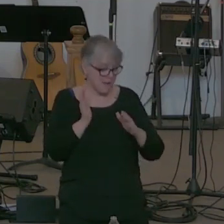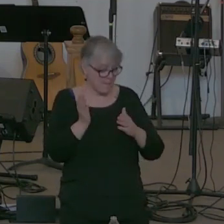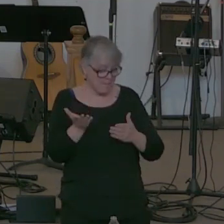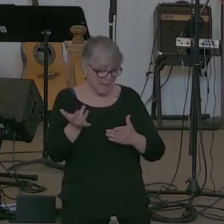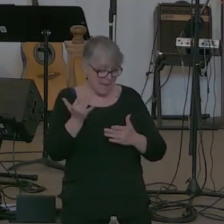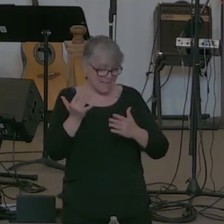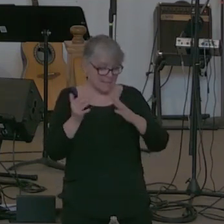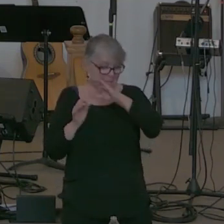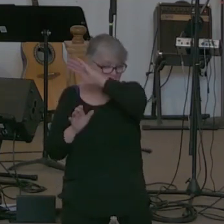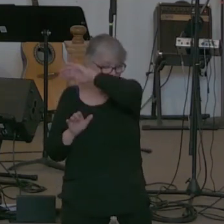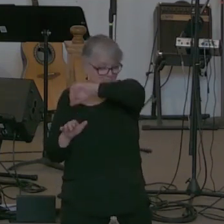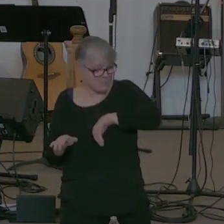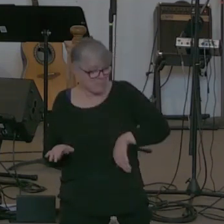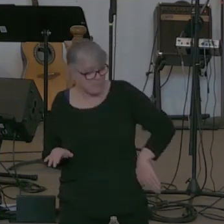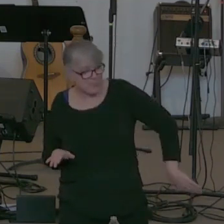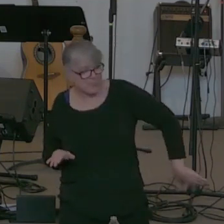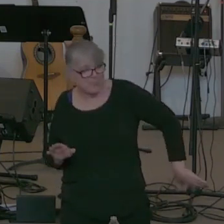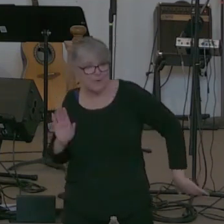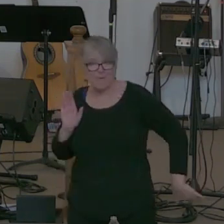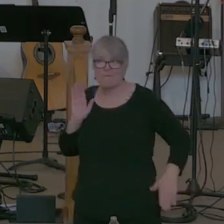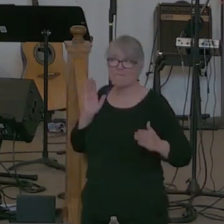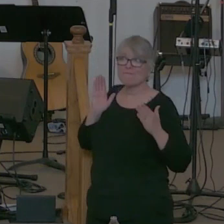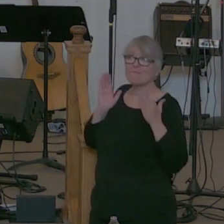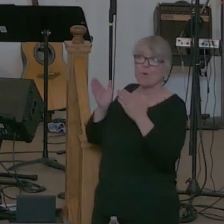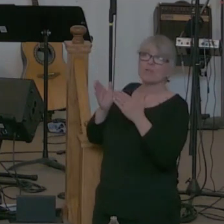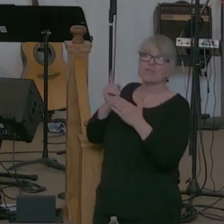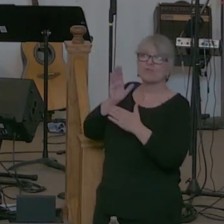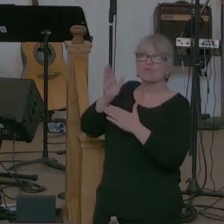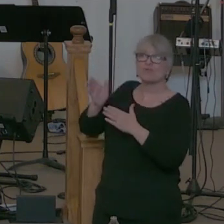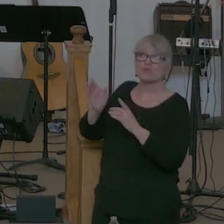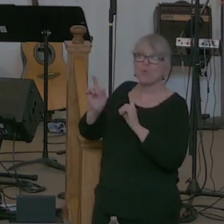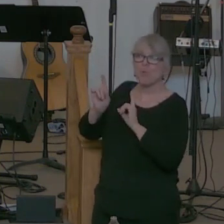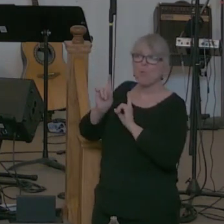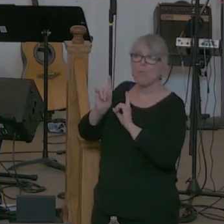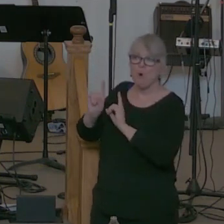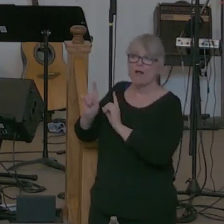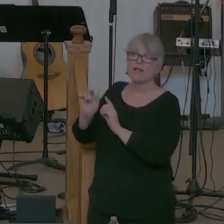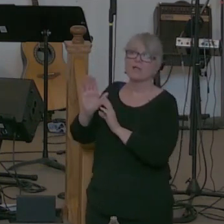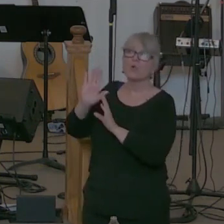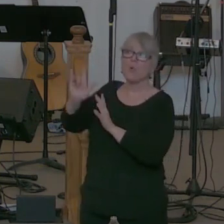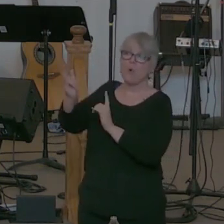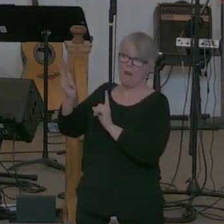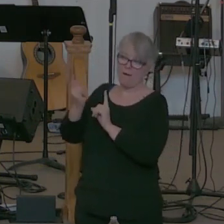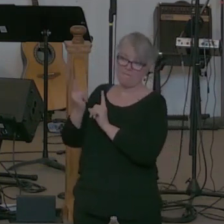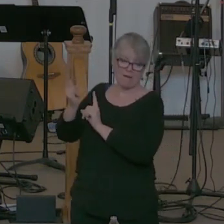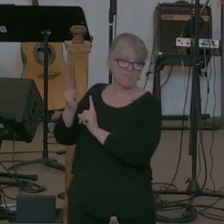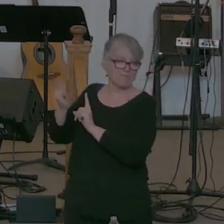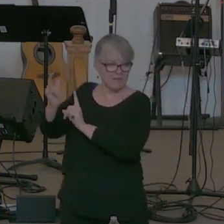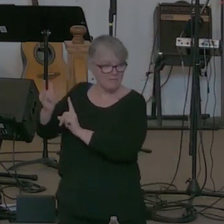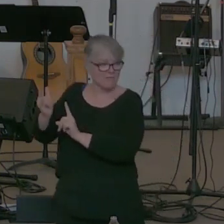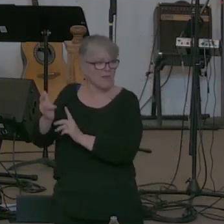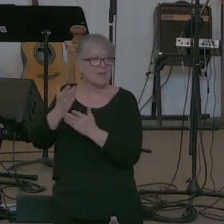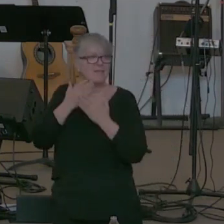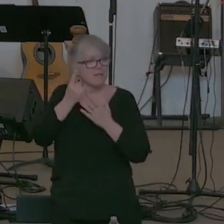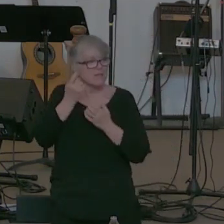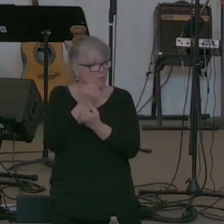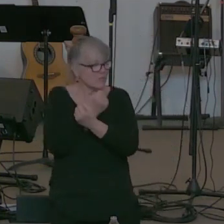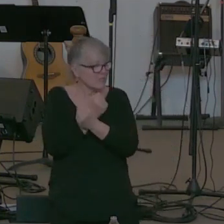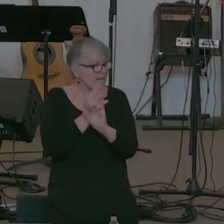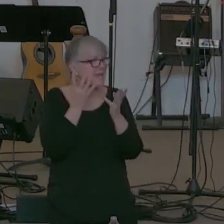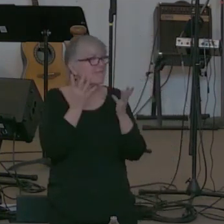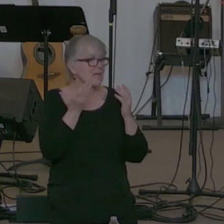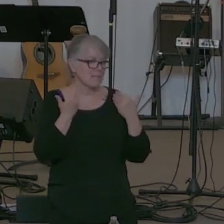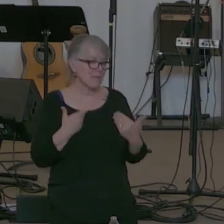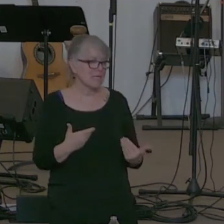behind, and I look forward to the future walking in the love of Jesus Christ. Thank you for saving me, Lord,